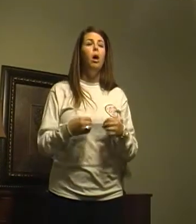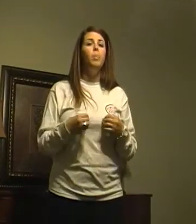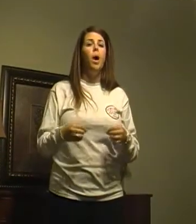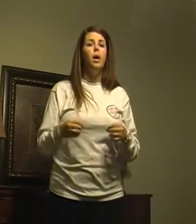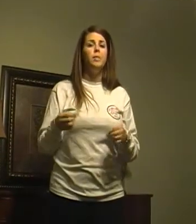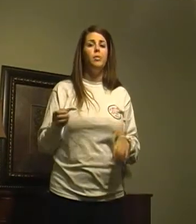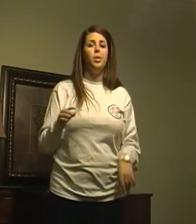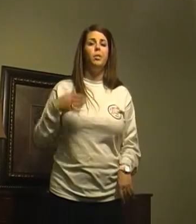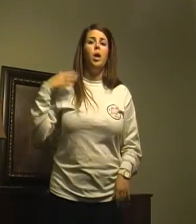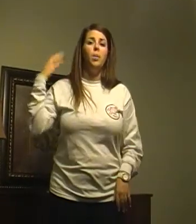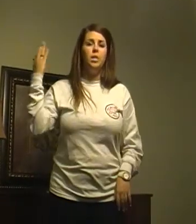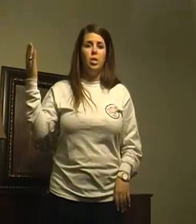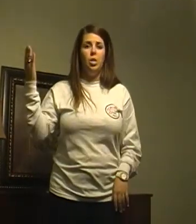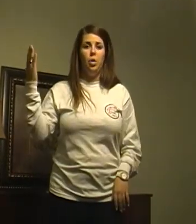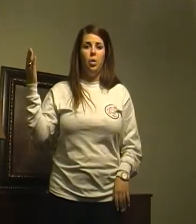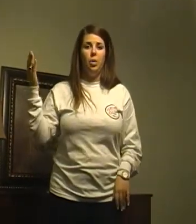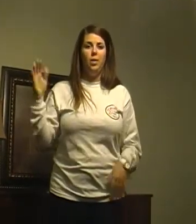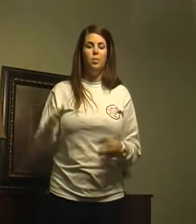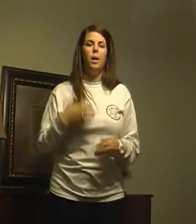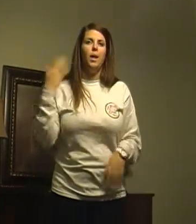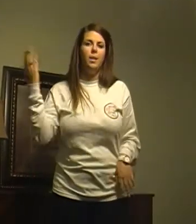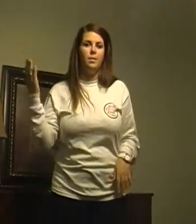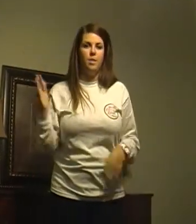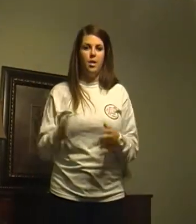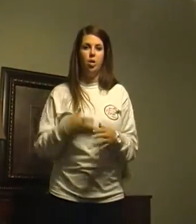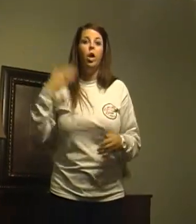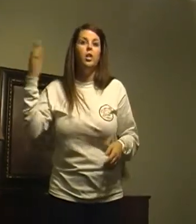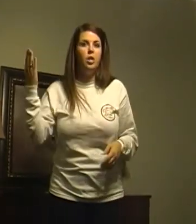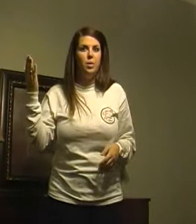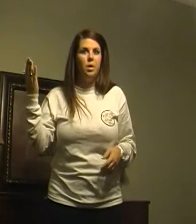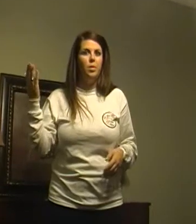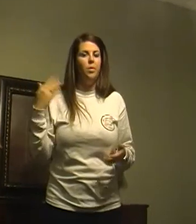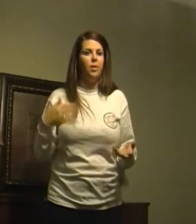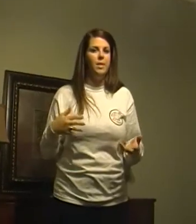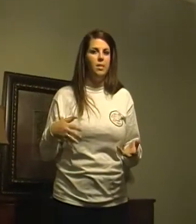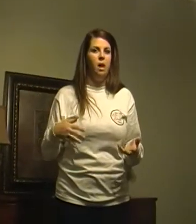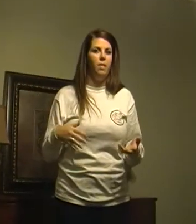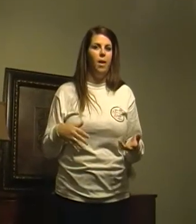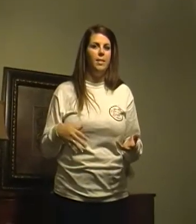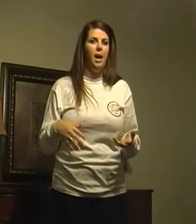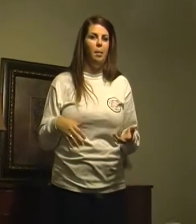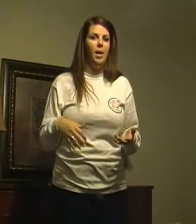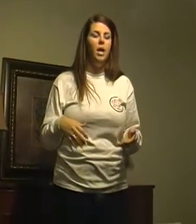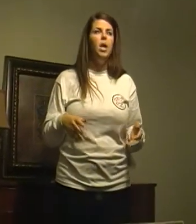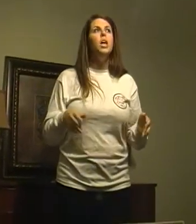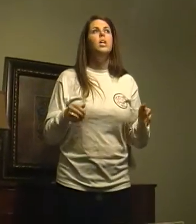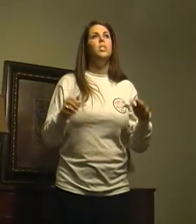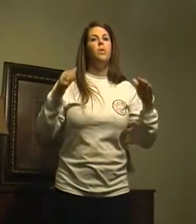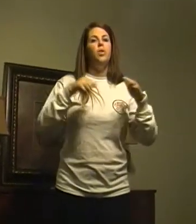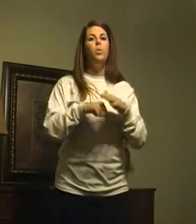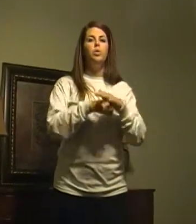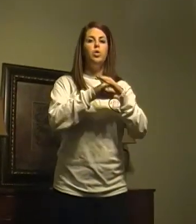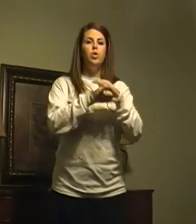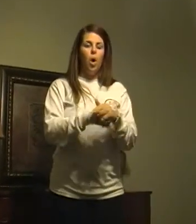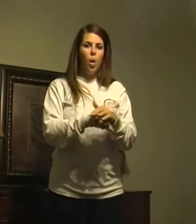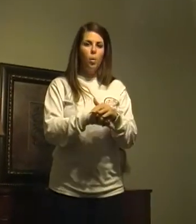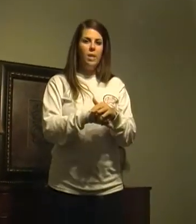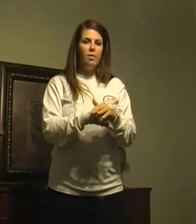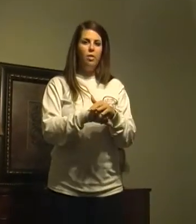long pause before you go into you. And that's where I start to do you and realize it's not the right timing. So if you will hold it for